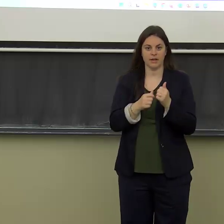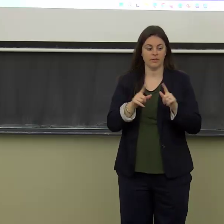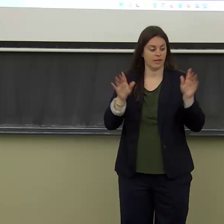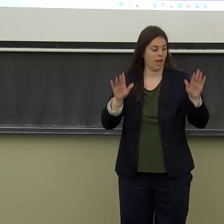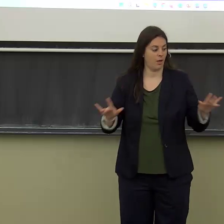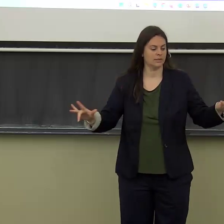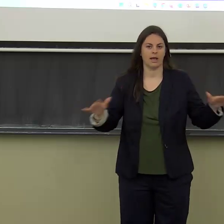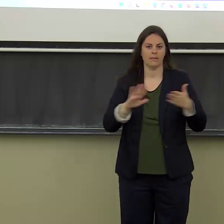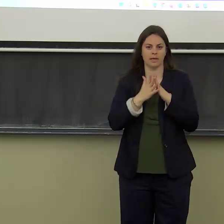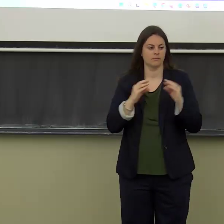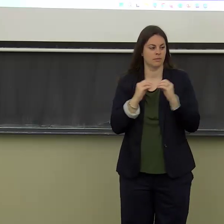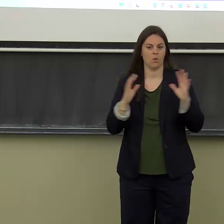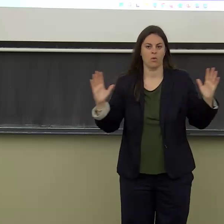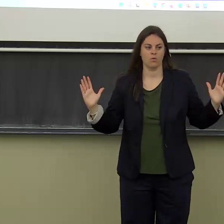strategy